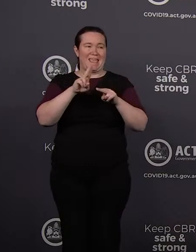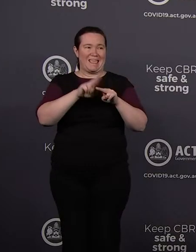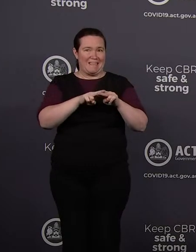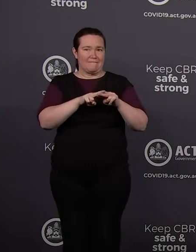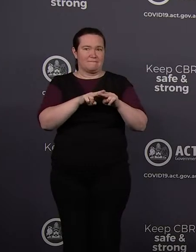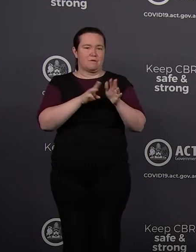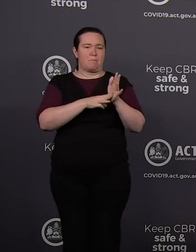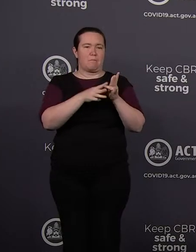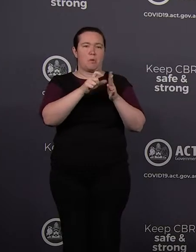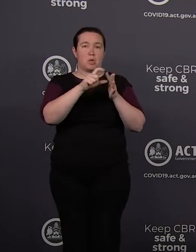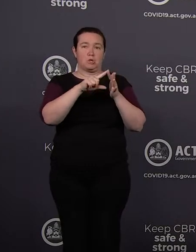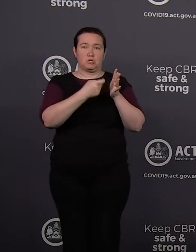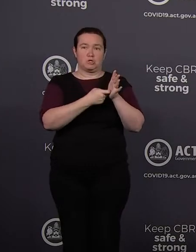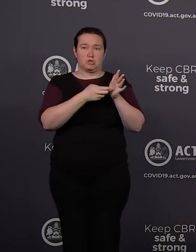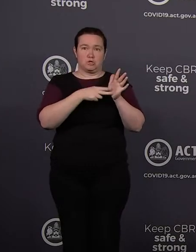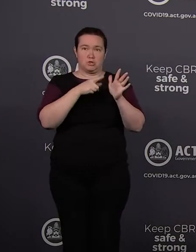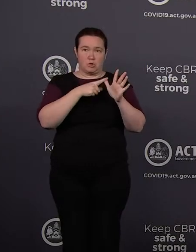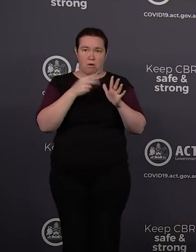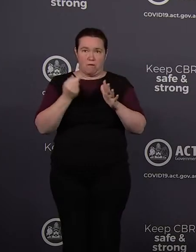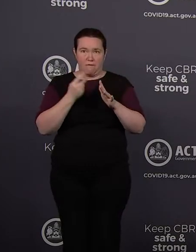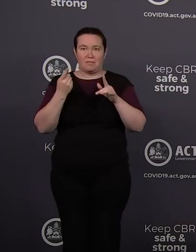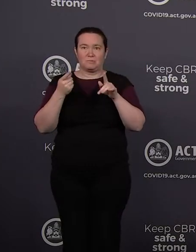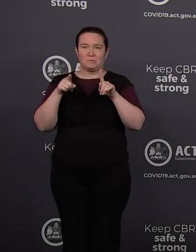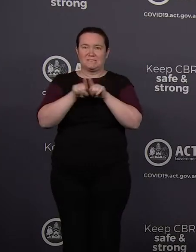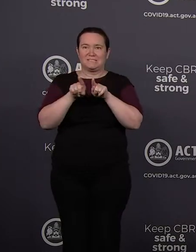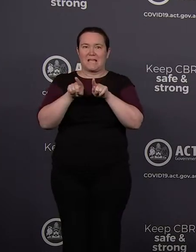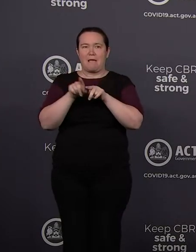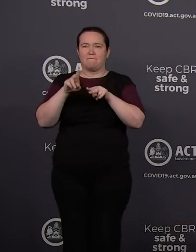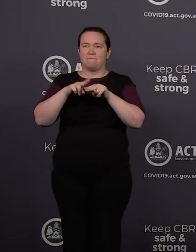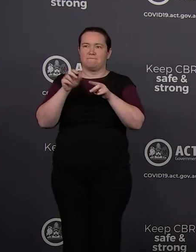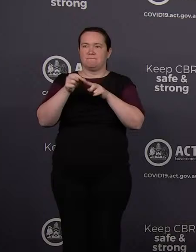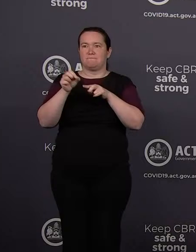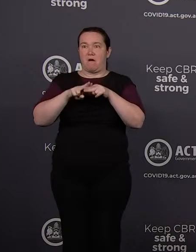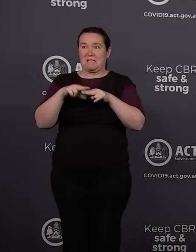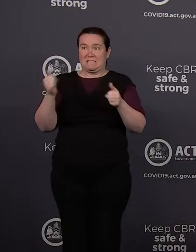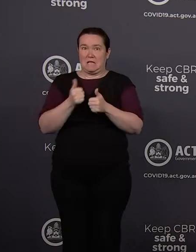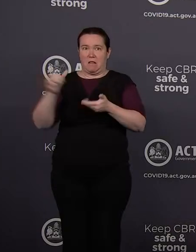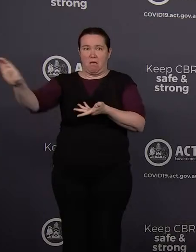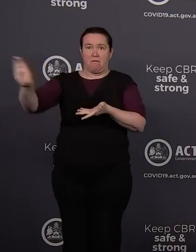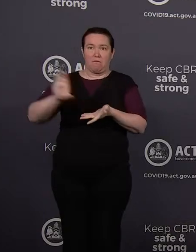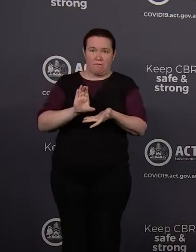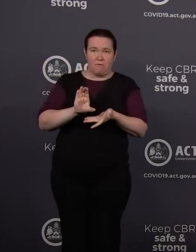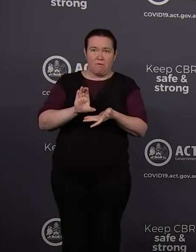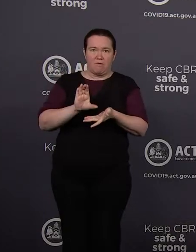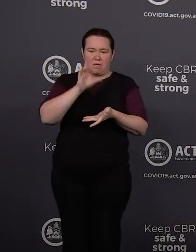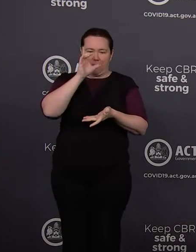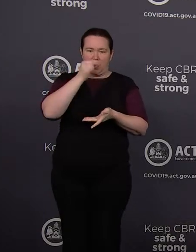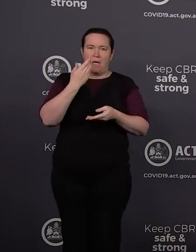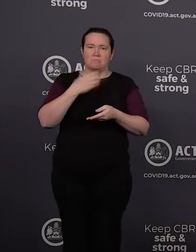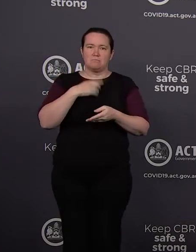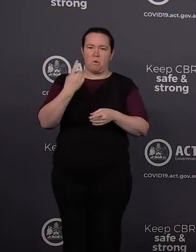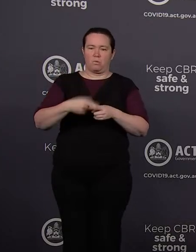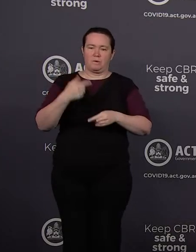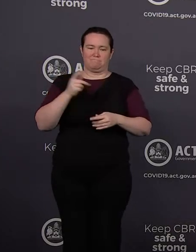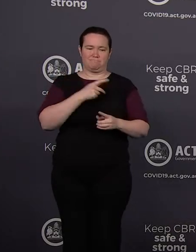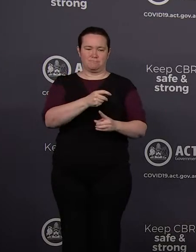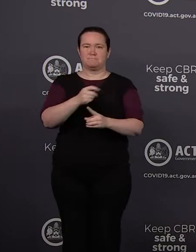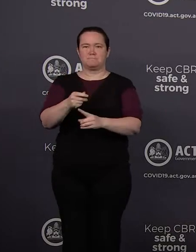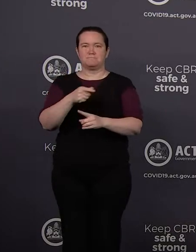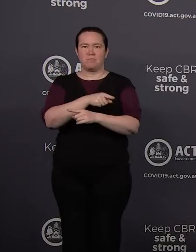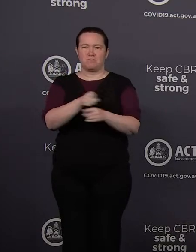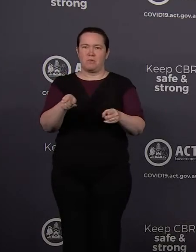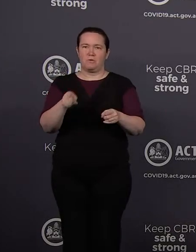becomes available as well as Pfizer in a sufficient quantity, then we can move quickly.